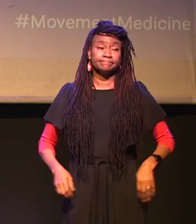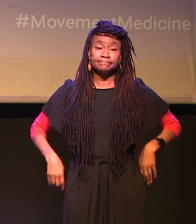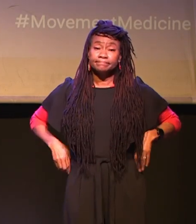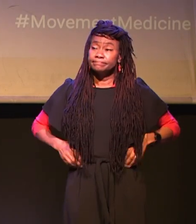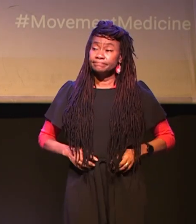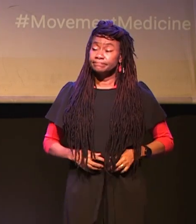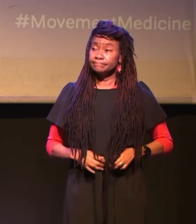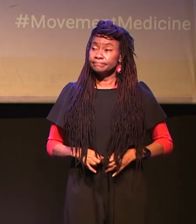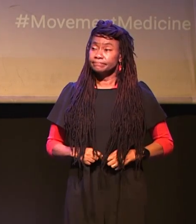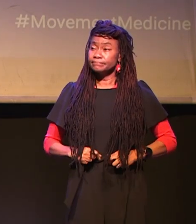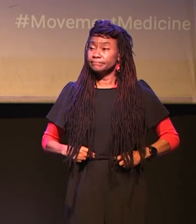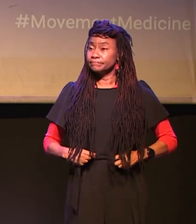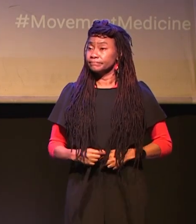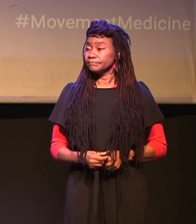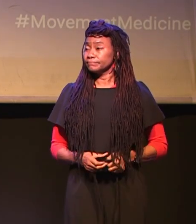Mhm.